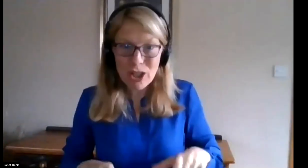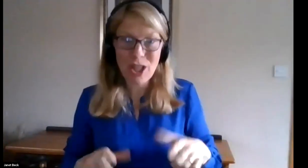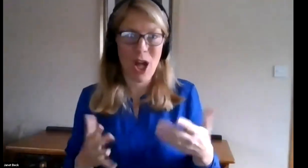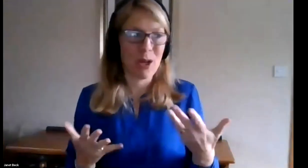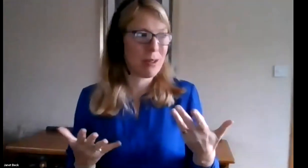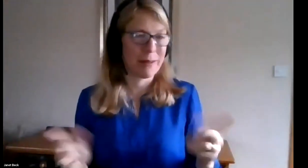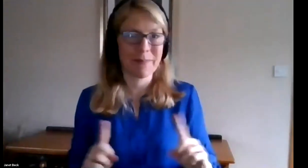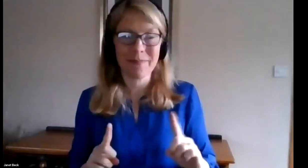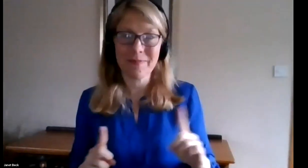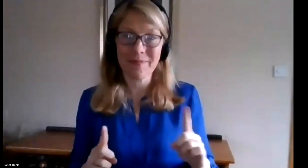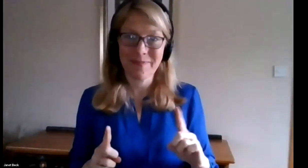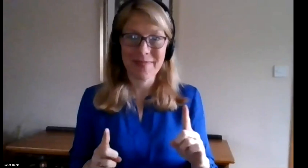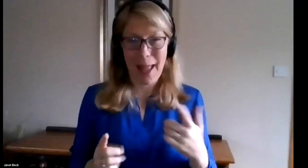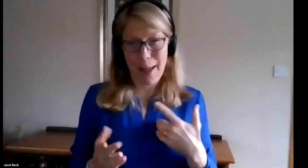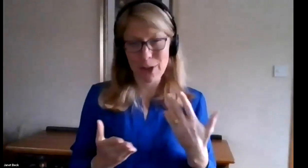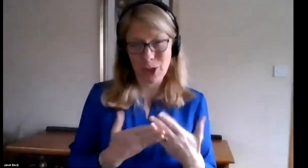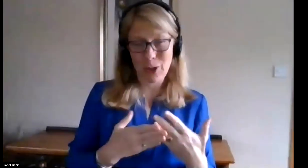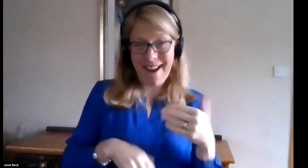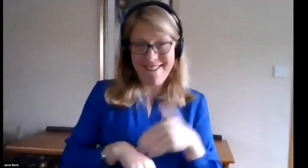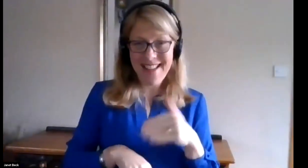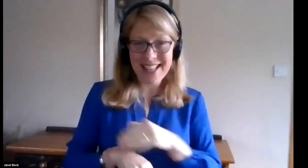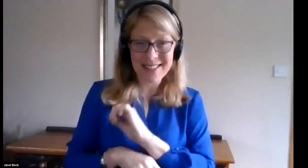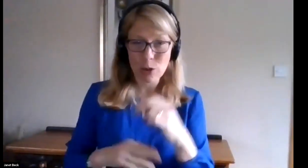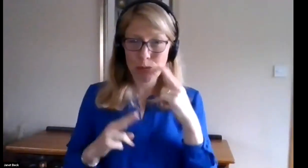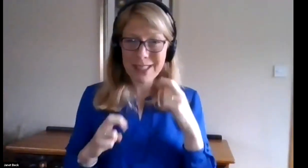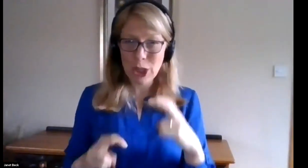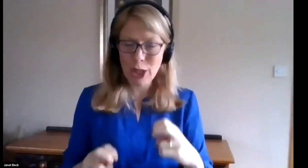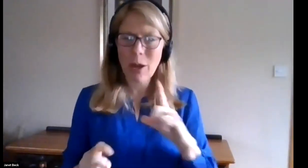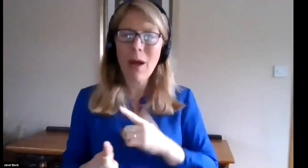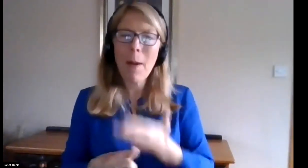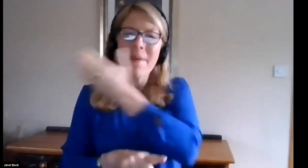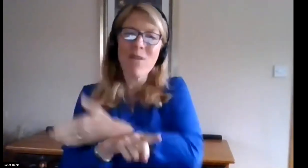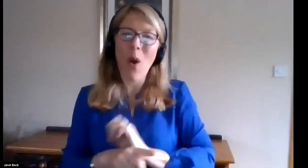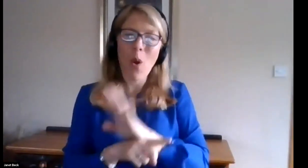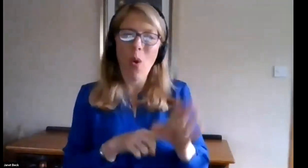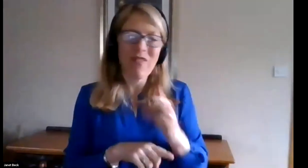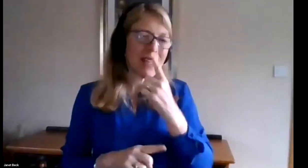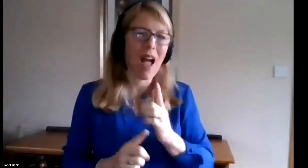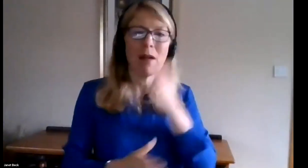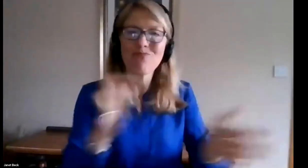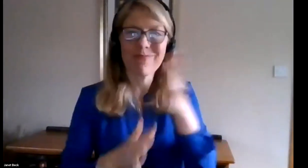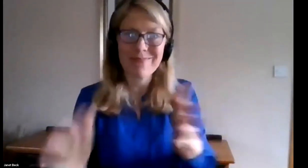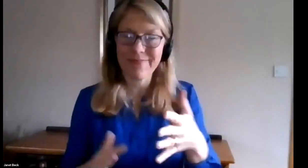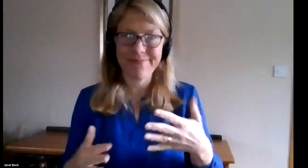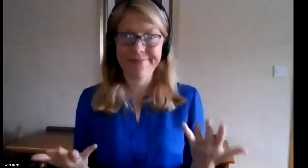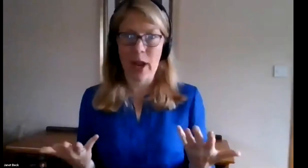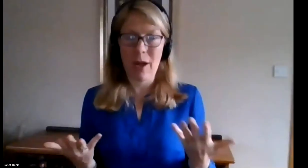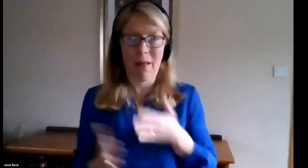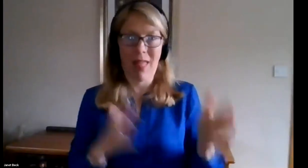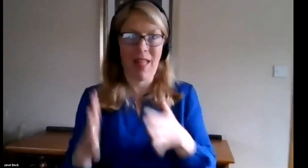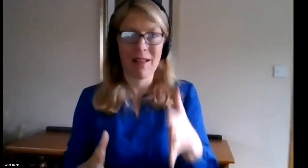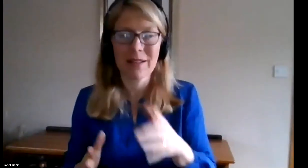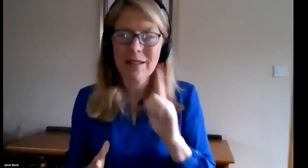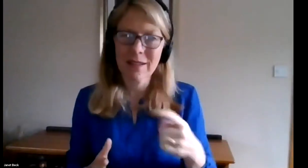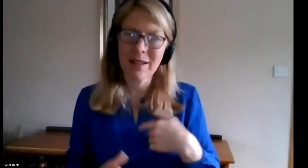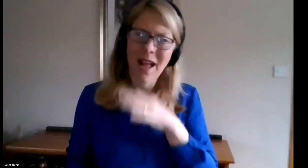research design. I would imagine the research methodologies and things like that. So the question is, how did you develop the